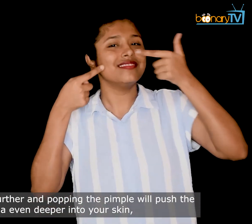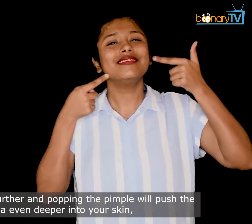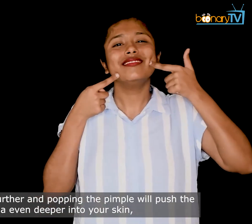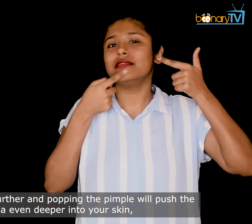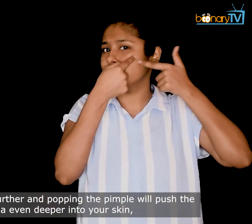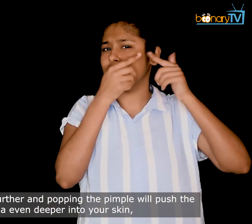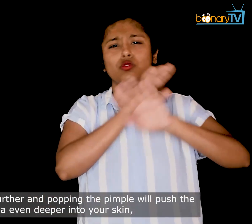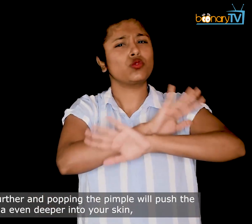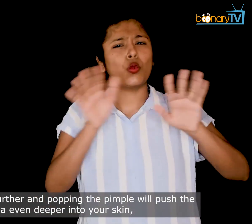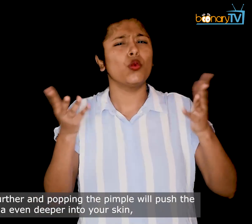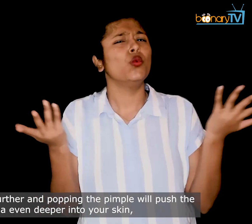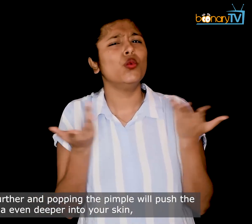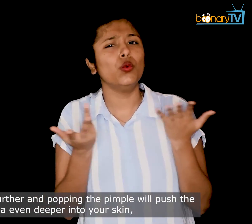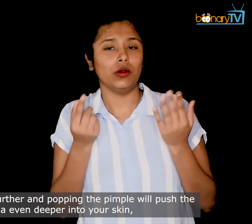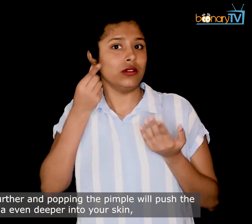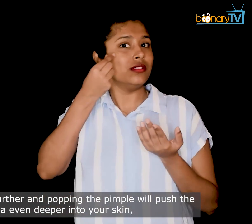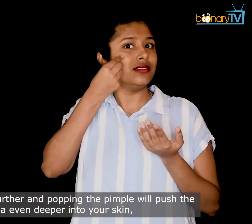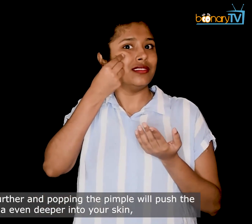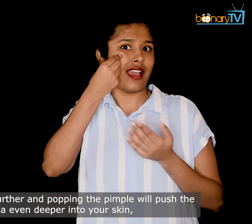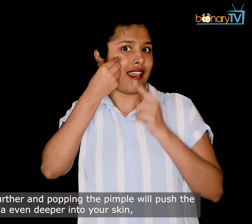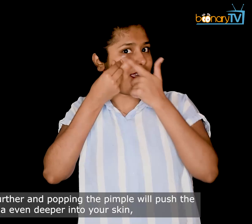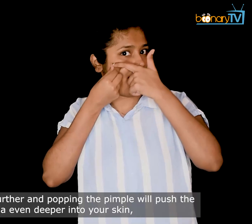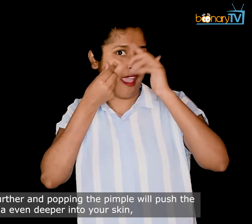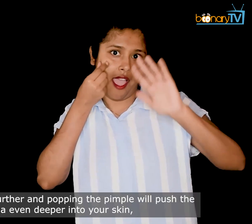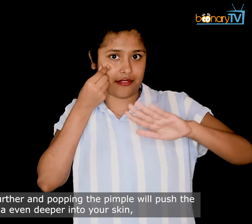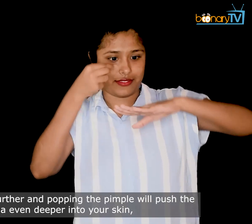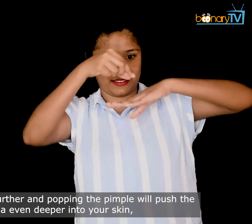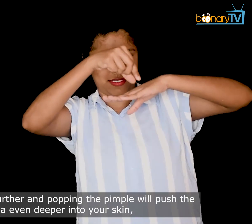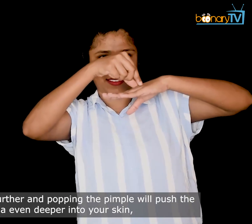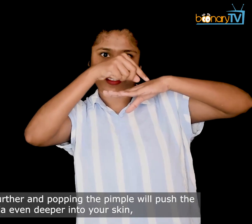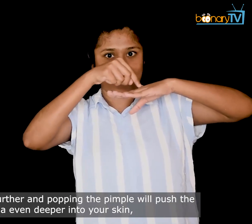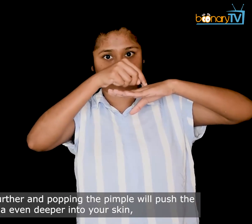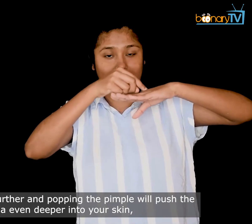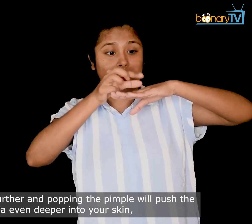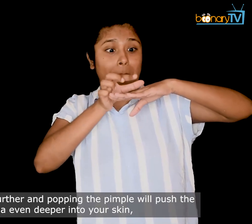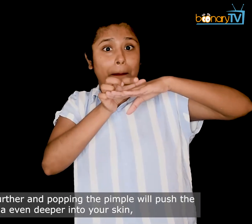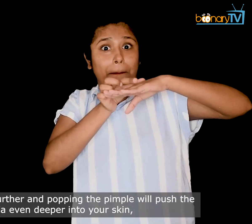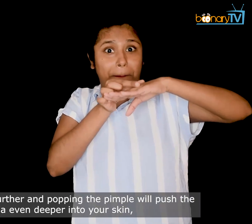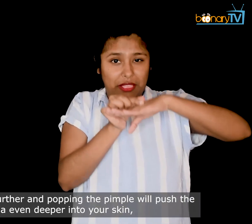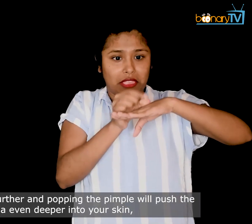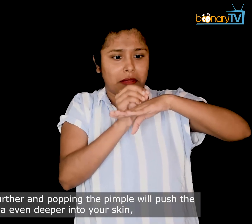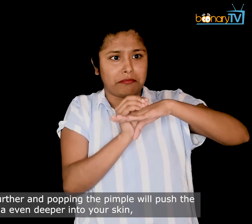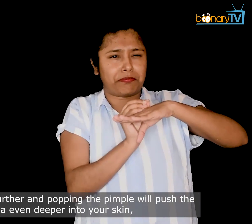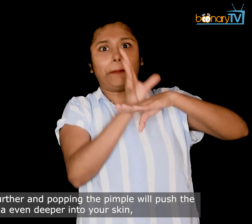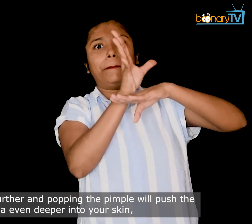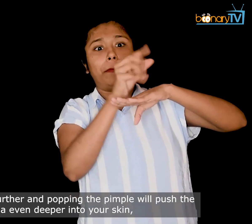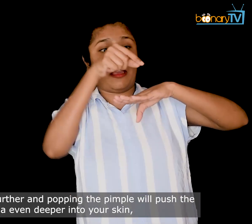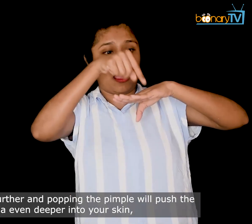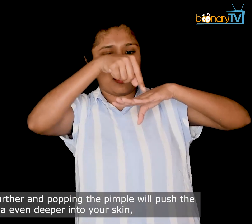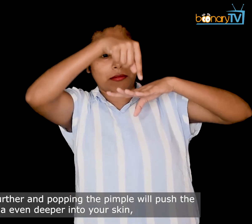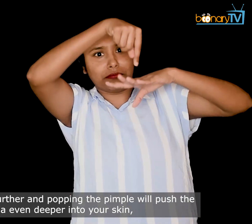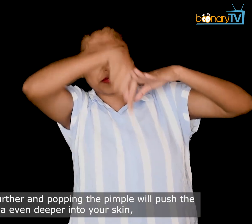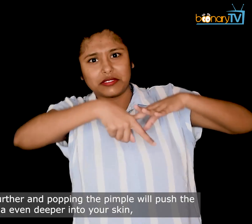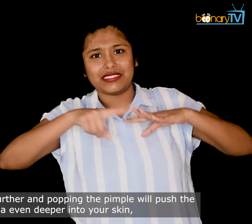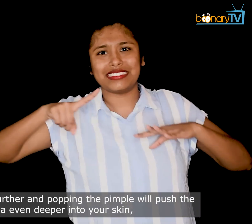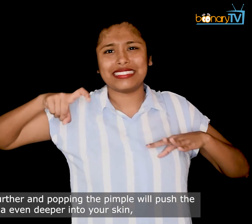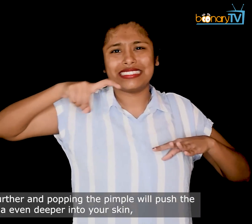further, and popping the pimple will push the bacteria even deeper into your